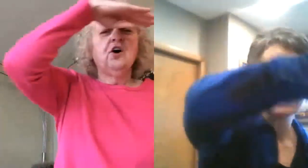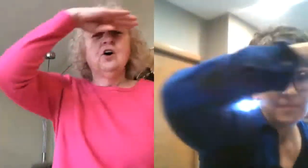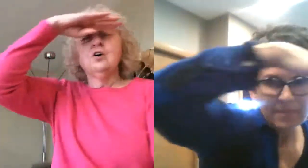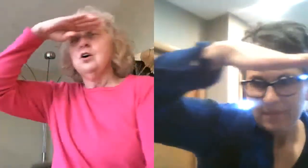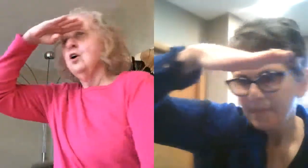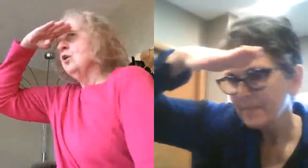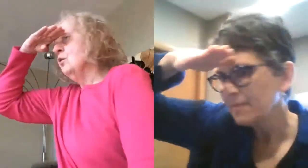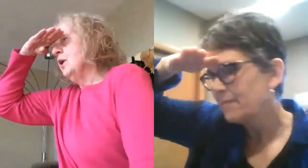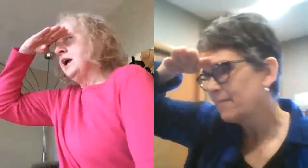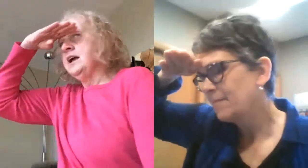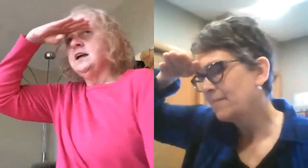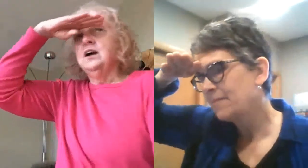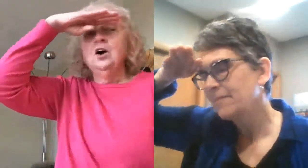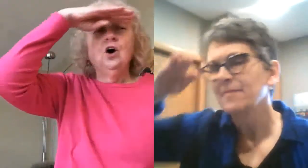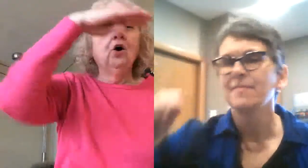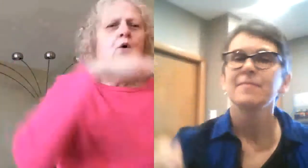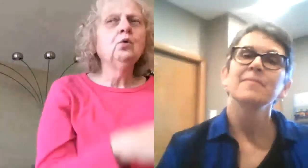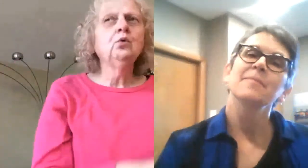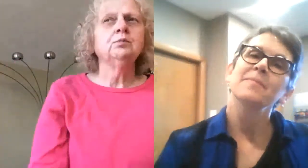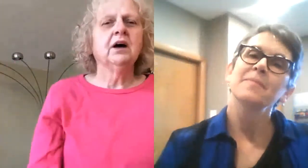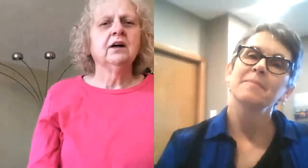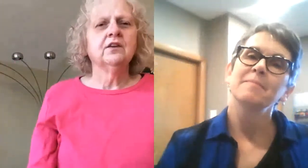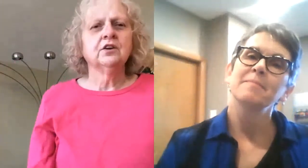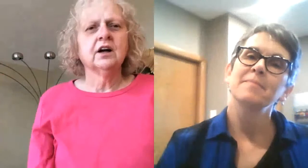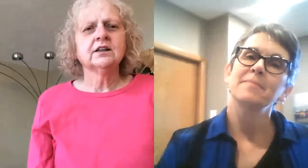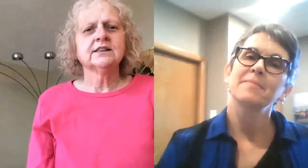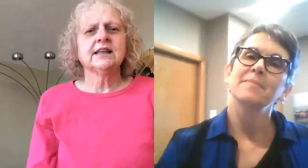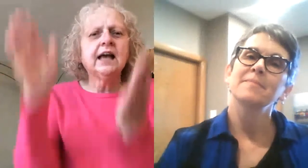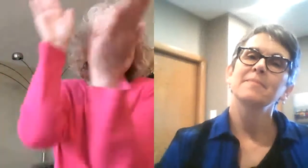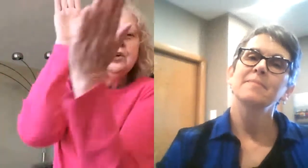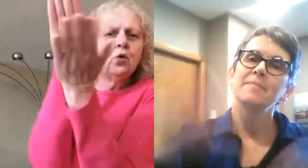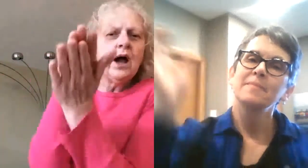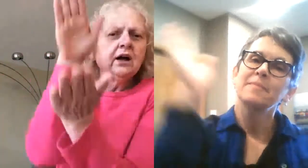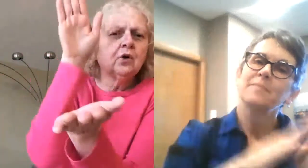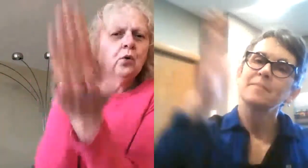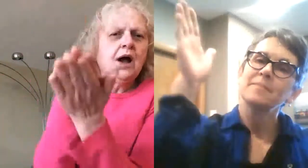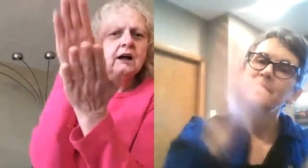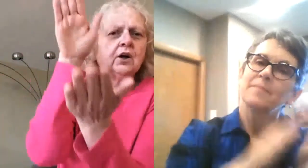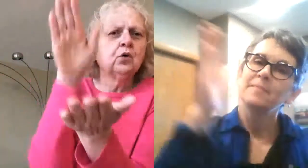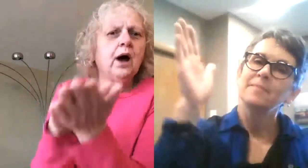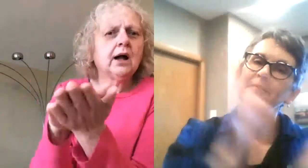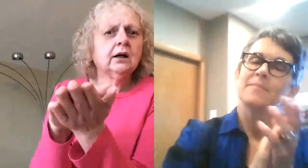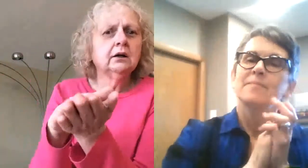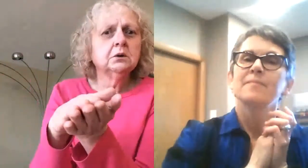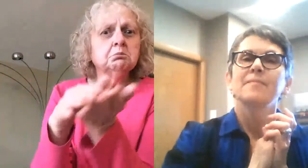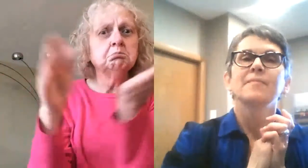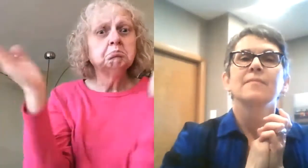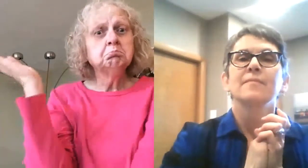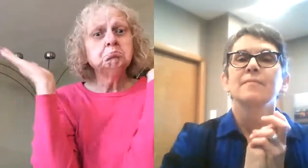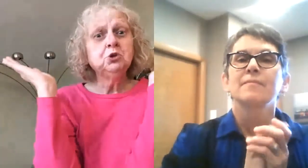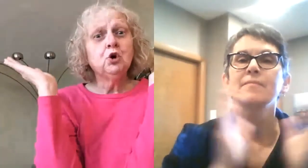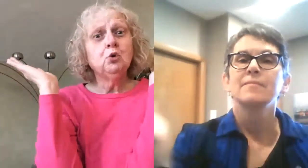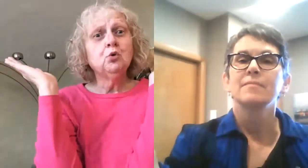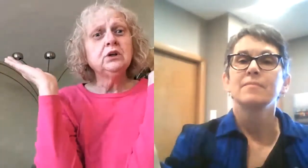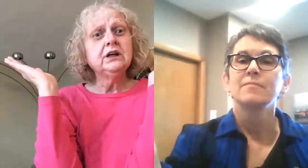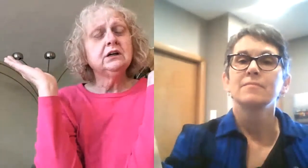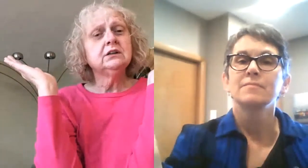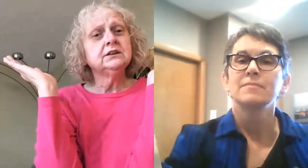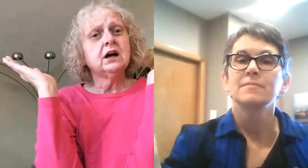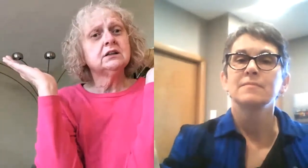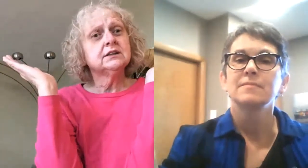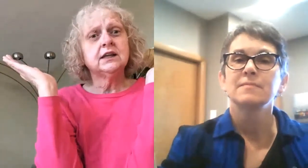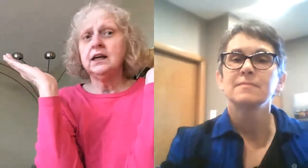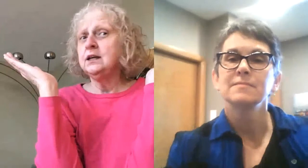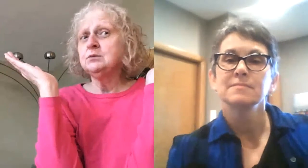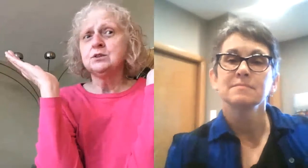and far away. Old Mother Duck said quack, quack, quack. No